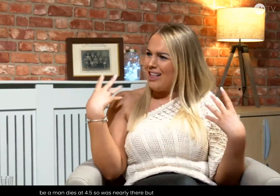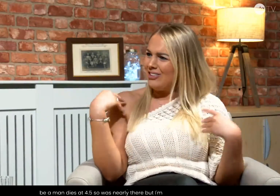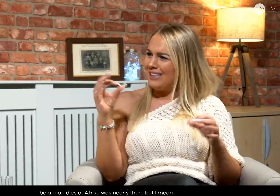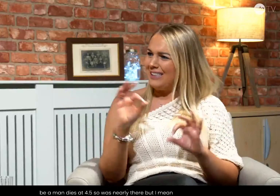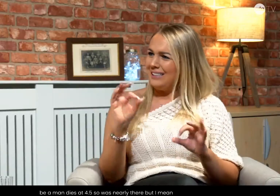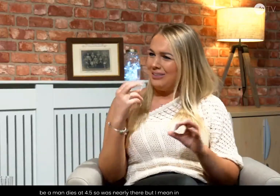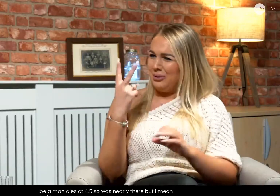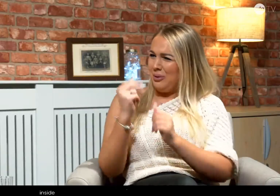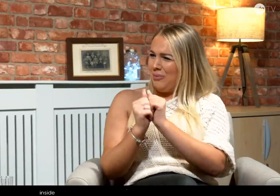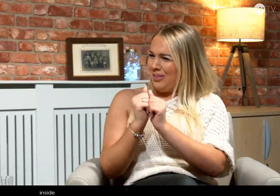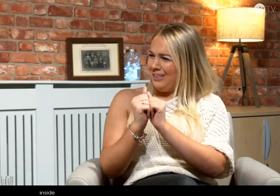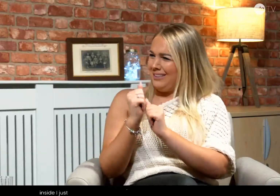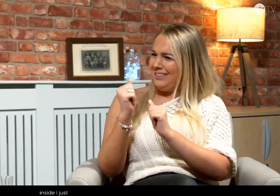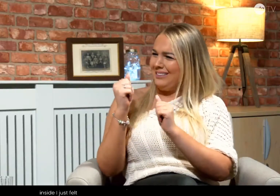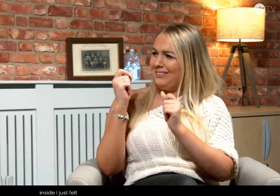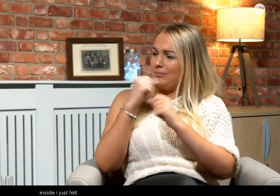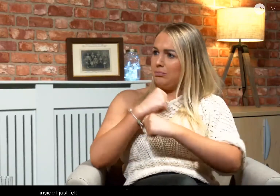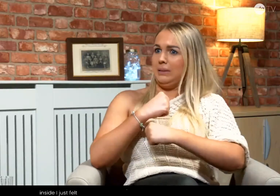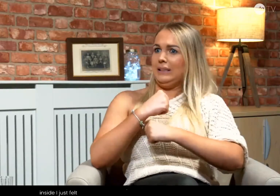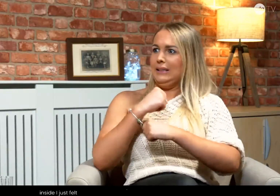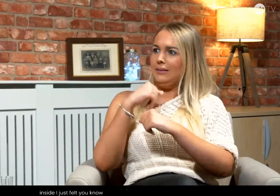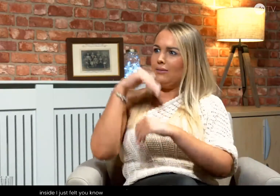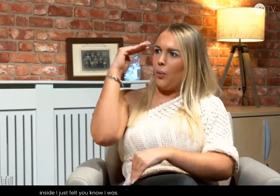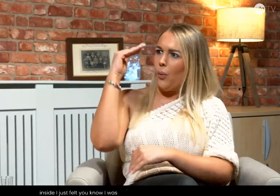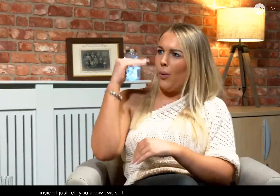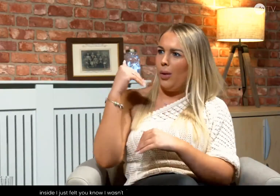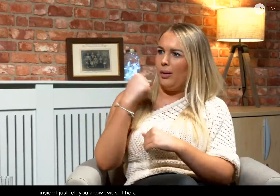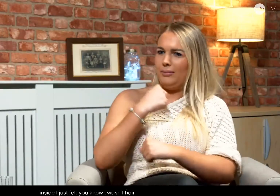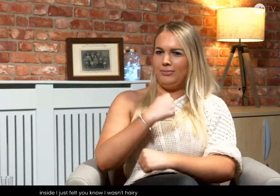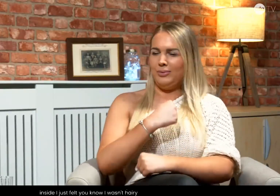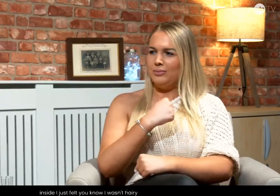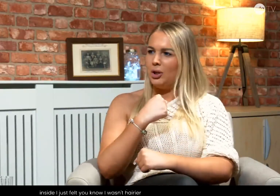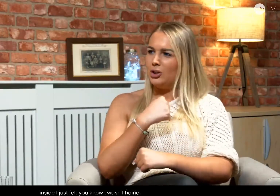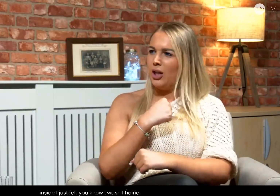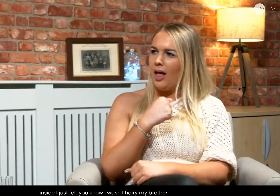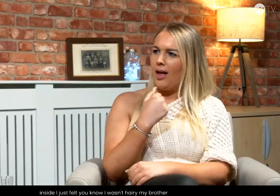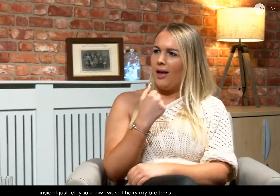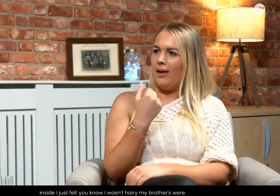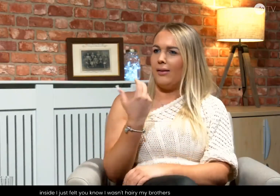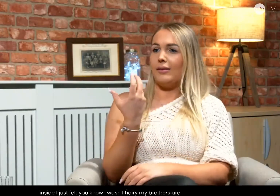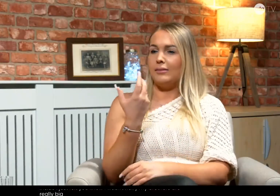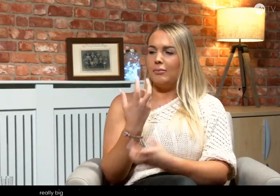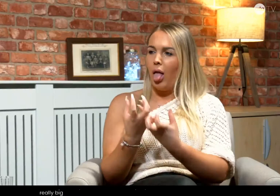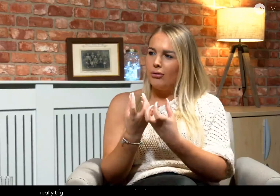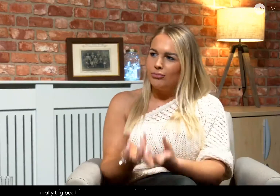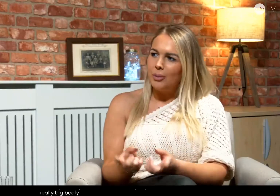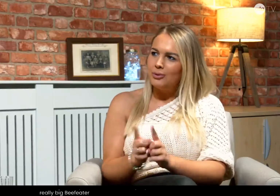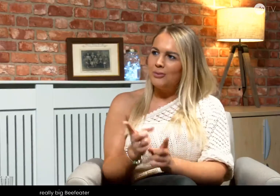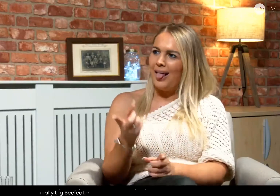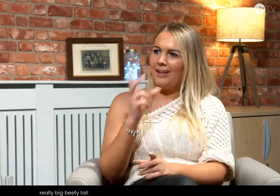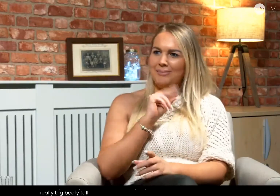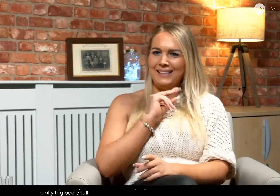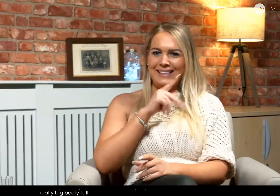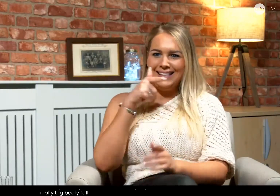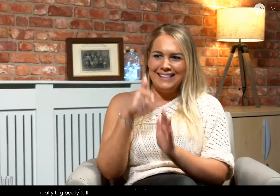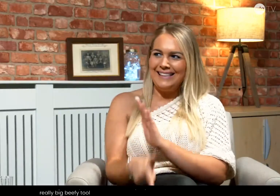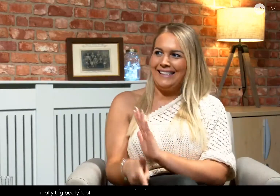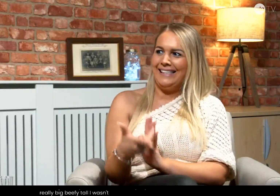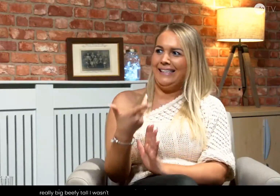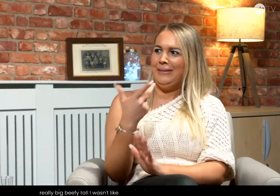felt, you know, I wasn't hairy. My brothers were really big, beefy, tall. I wasn't like that. Obviously, their balls had dropped and their